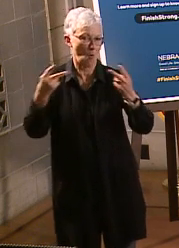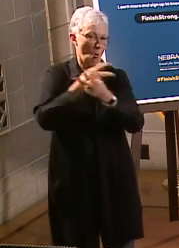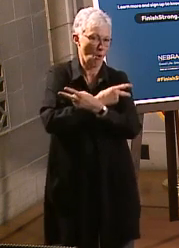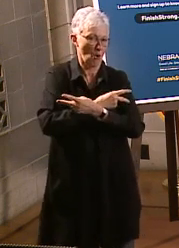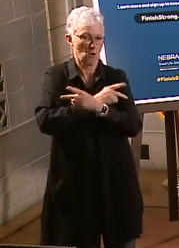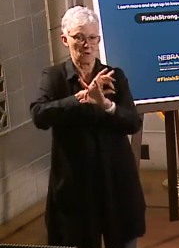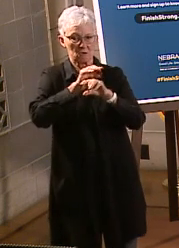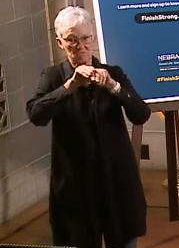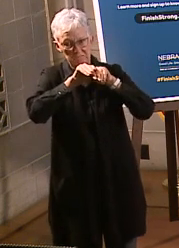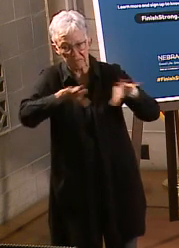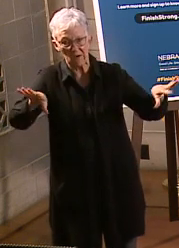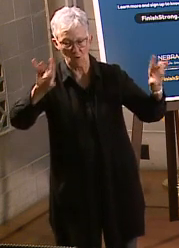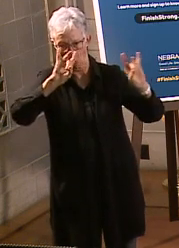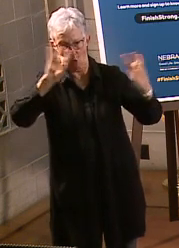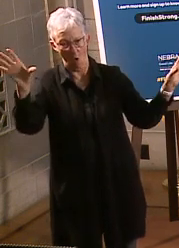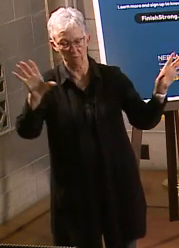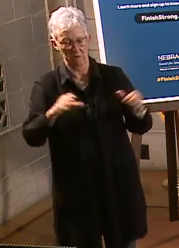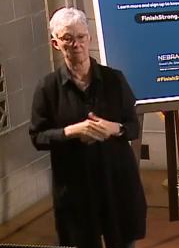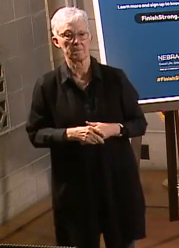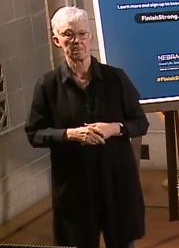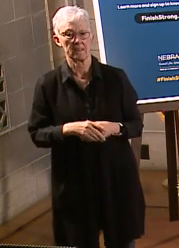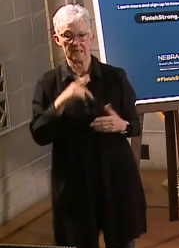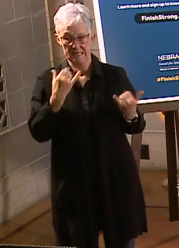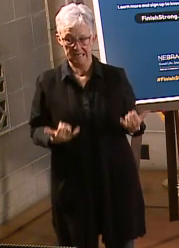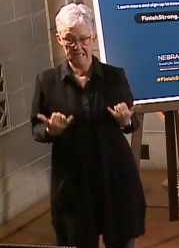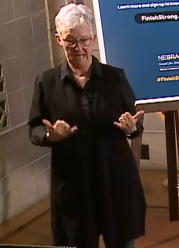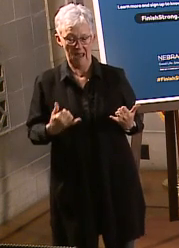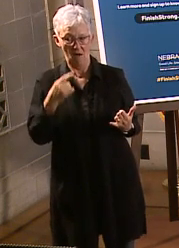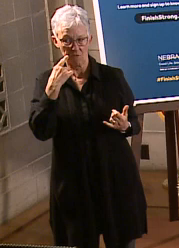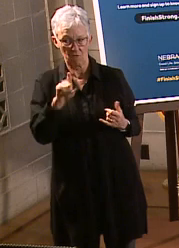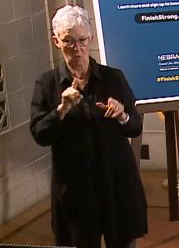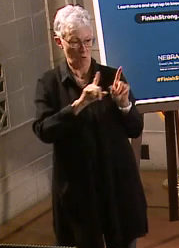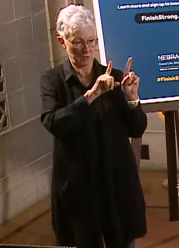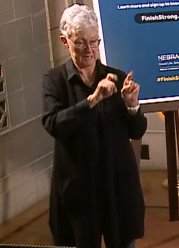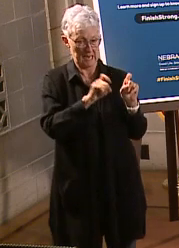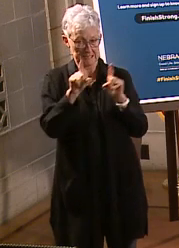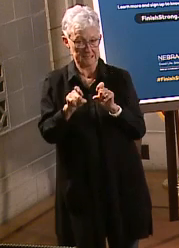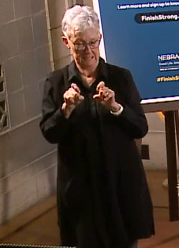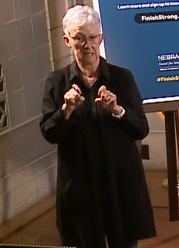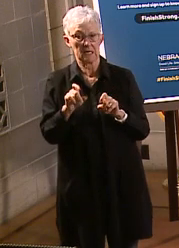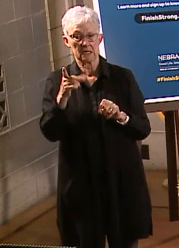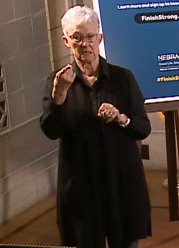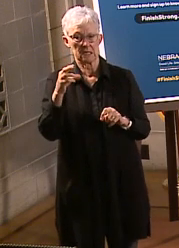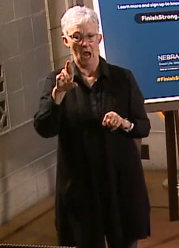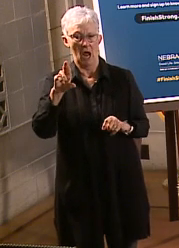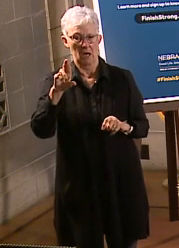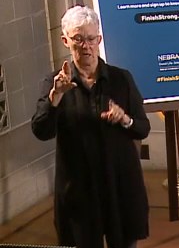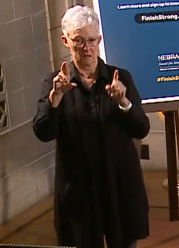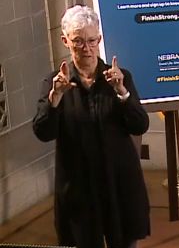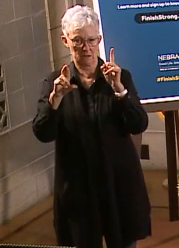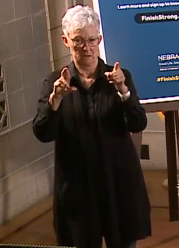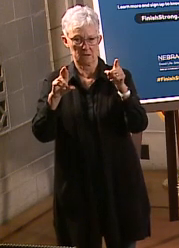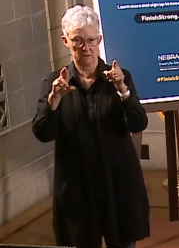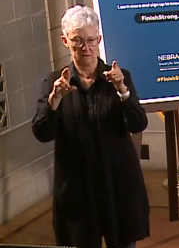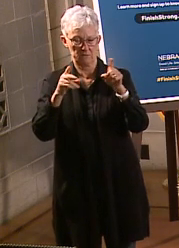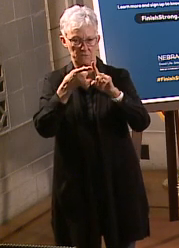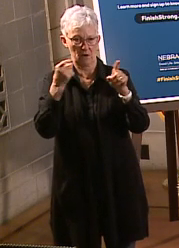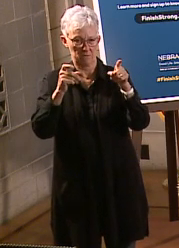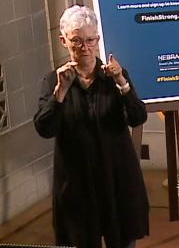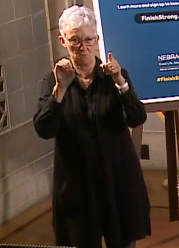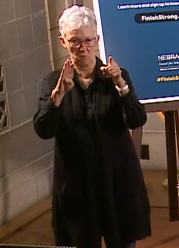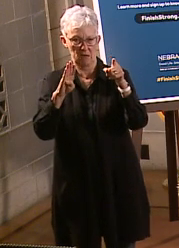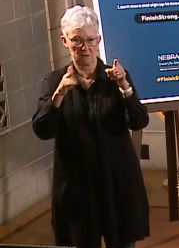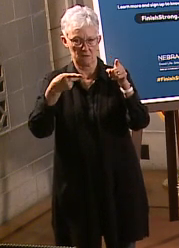far we have a great team leader. Our lab team leader is Dr. Matthew Donahue, and he's been working with Dr. Pete Iwan at the Nebraska Public Health